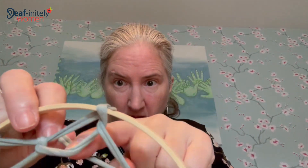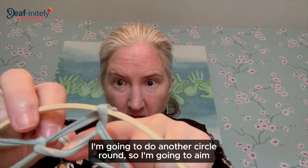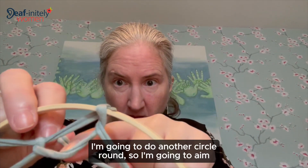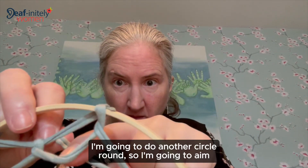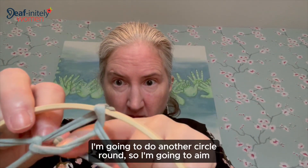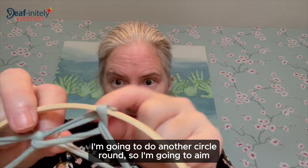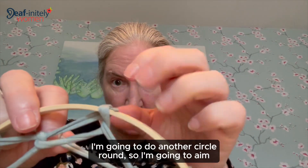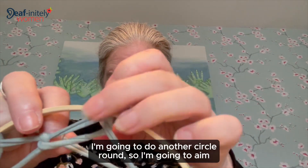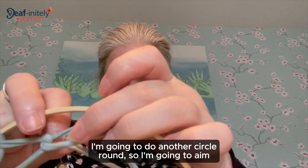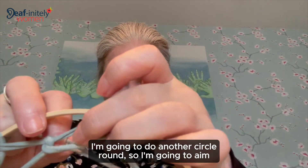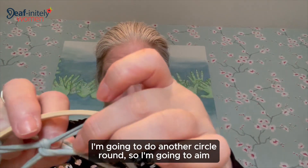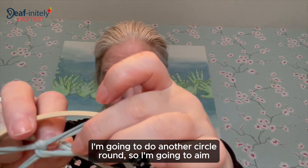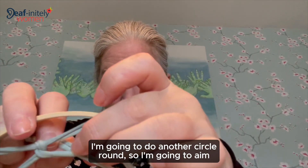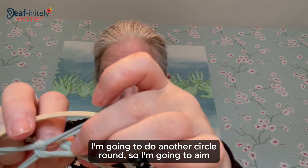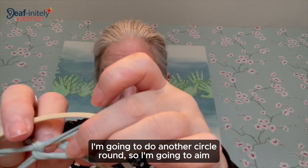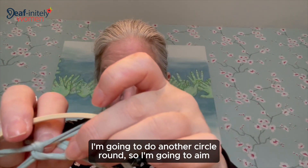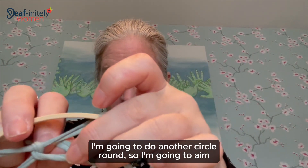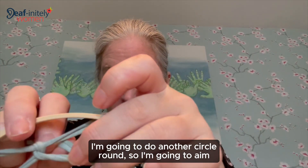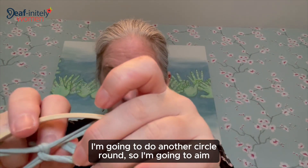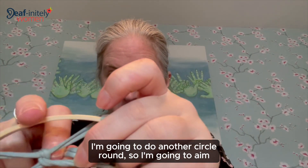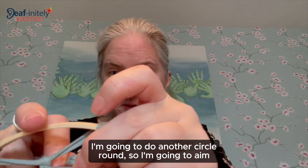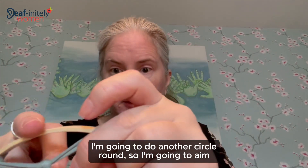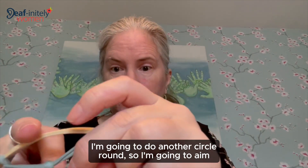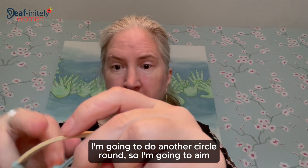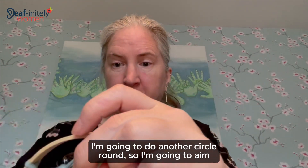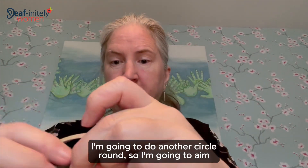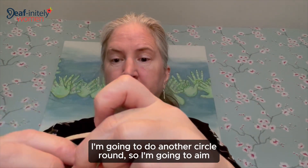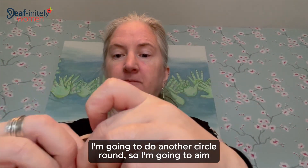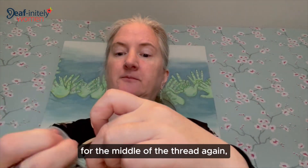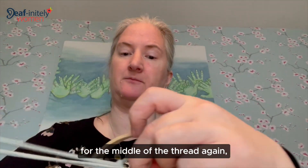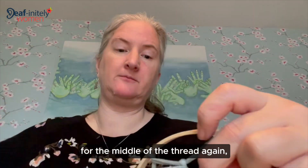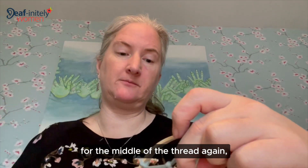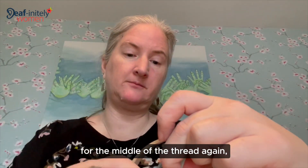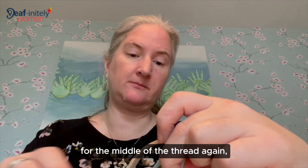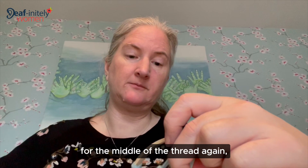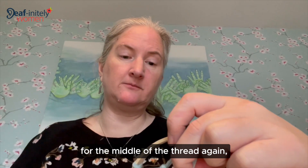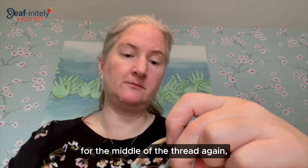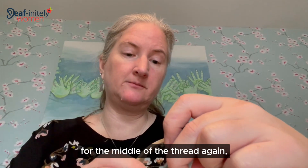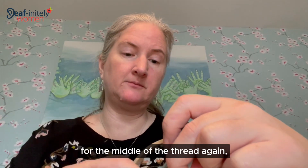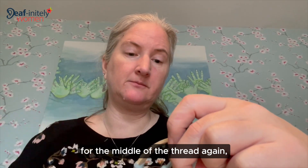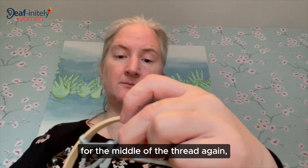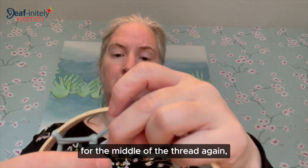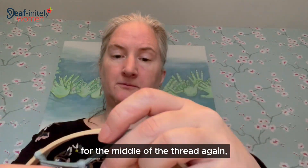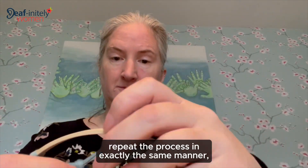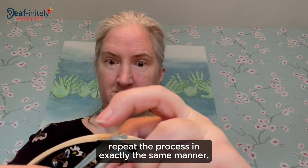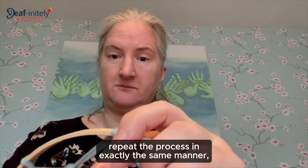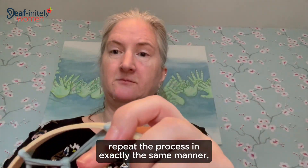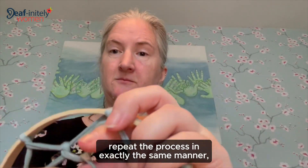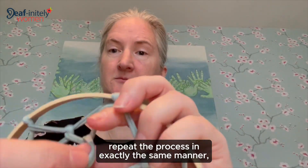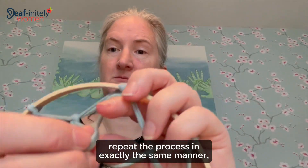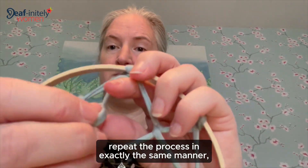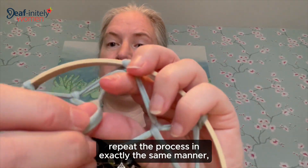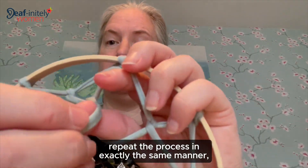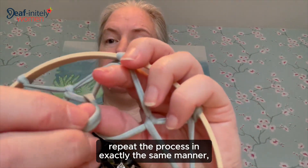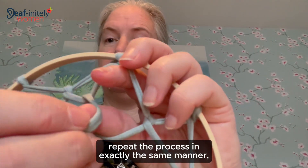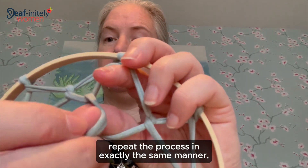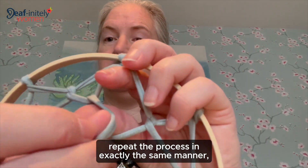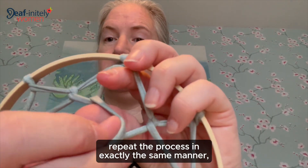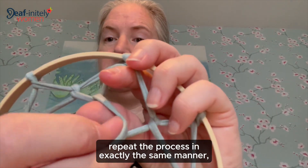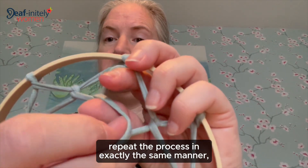I'm going to do another circle round, so I'm going to aim for the middle of the thread again, repeat the process in exactly